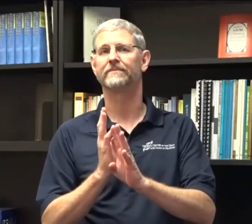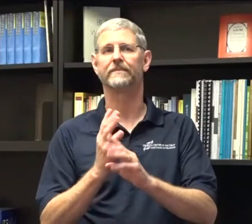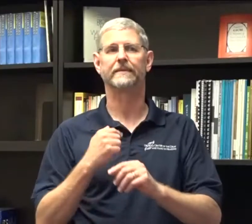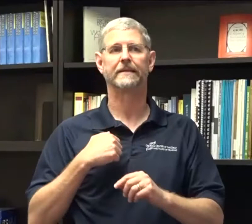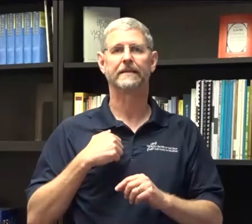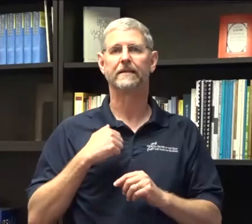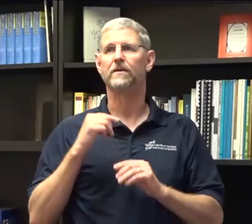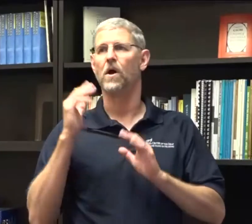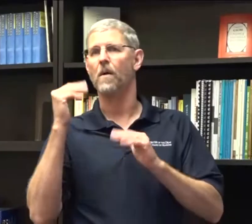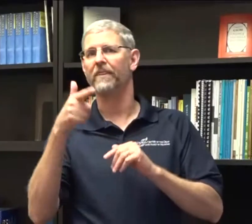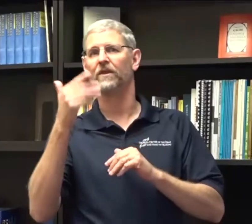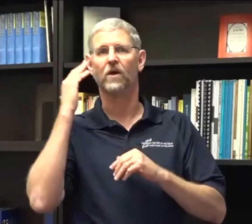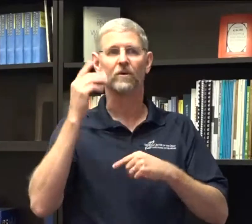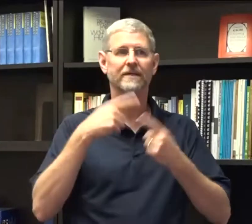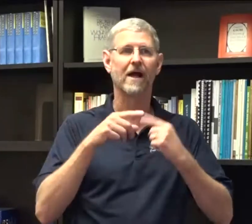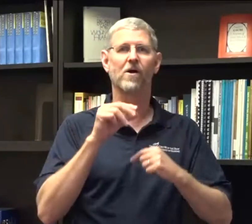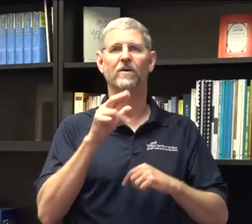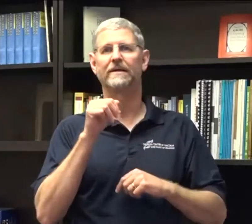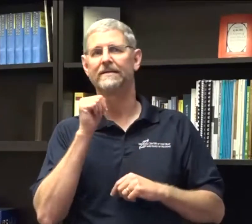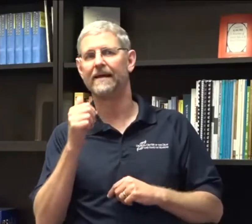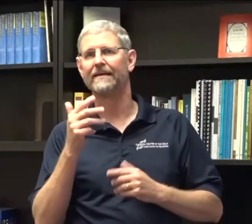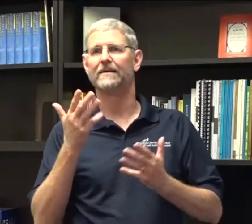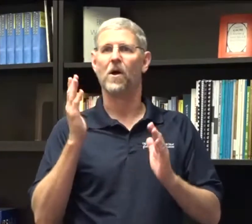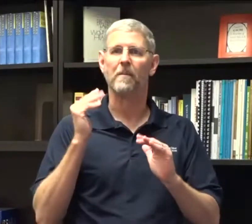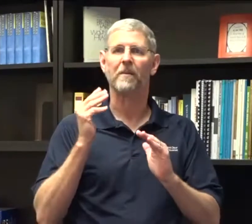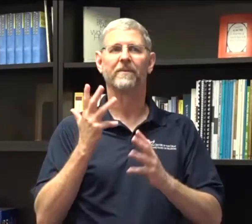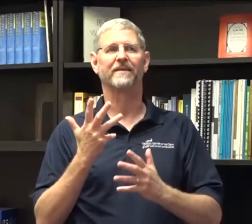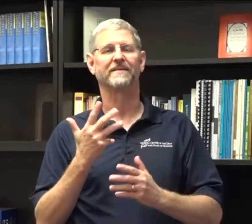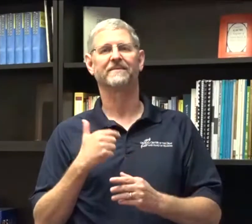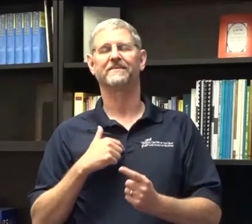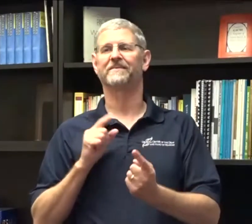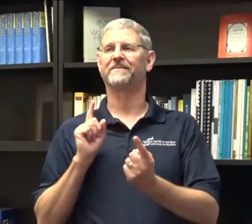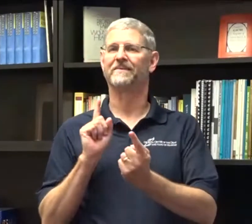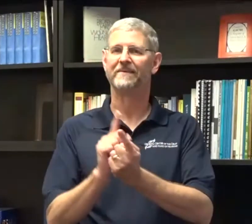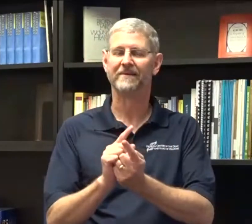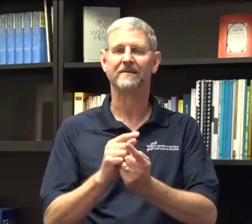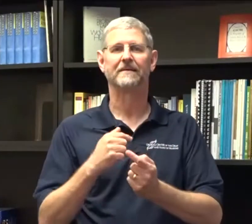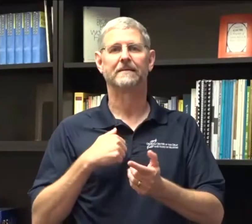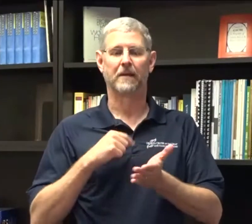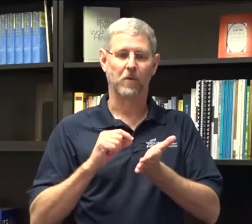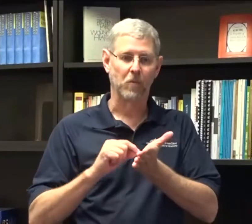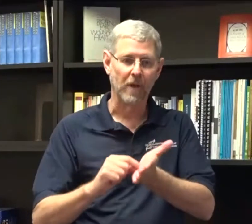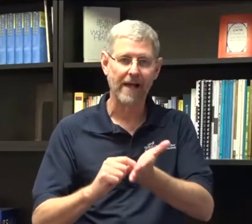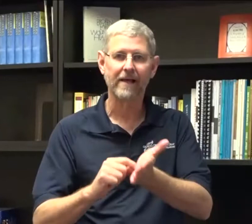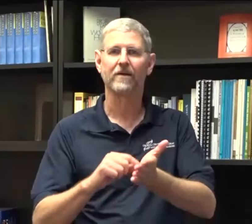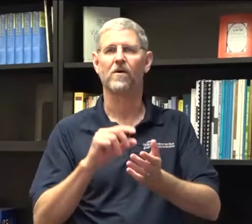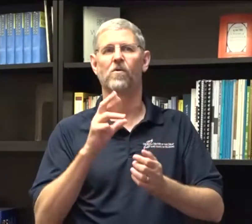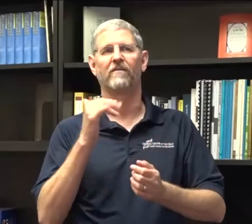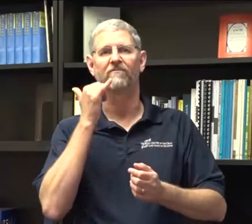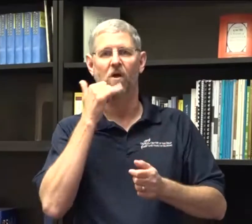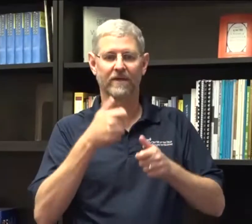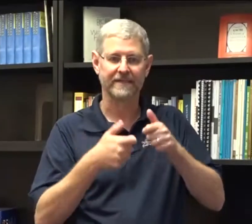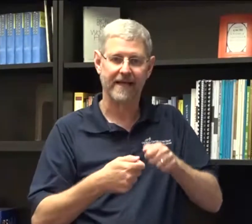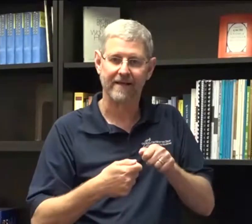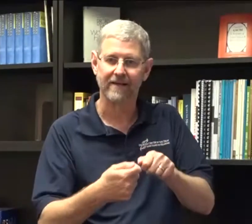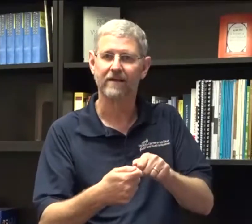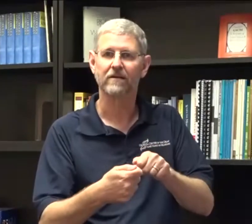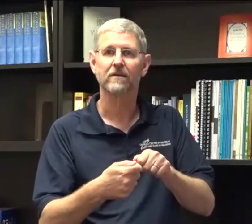line, for example, you're just hoping that they know some sign language, just maybe a little bit before you meet them. Jimmy Peterson is the